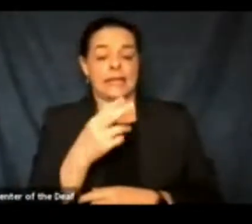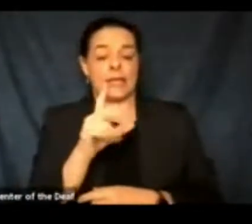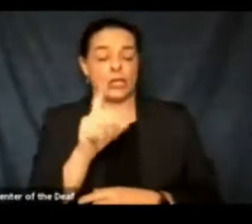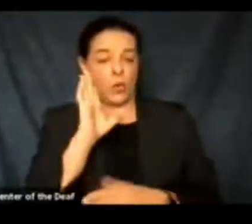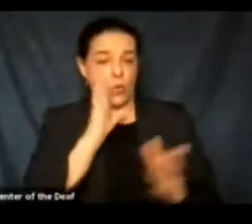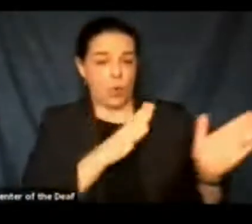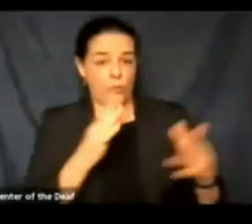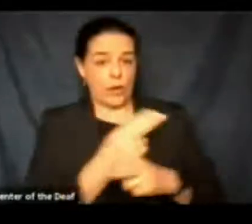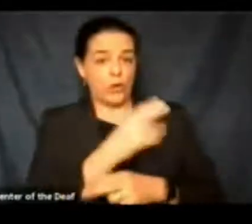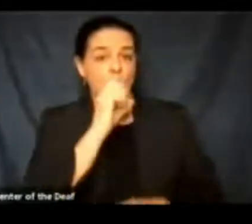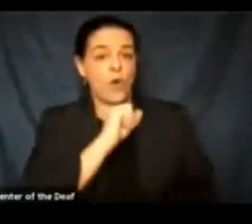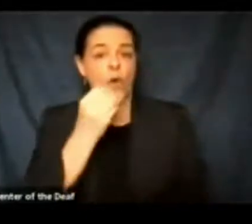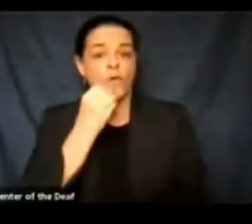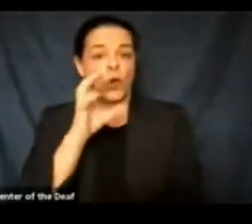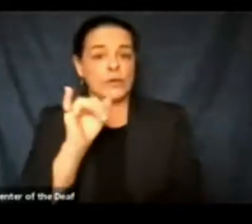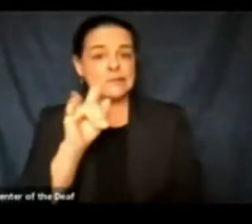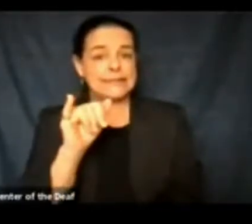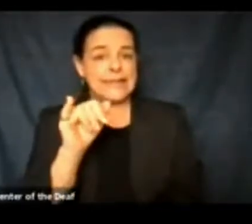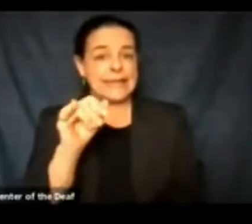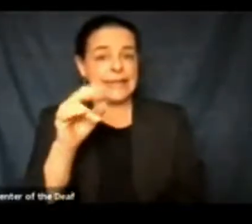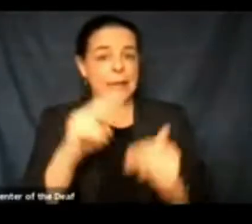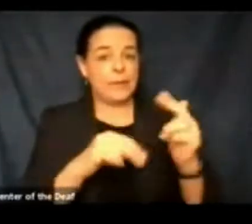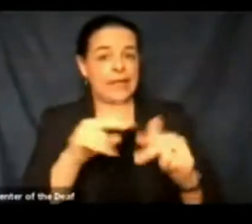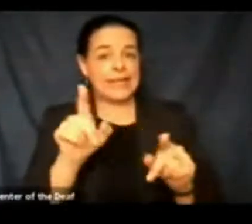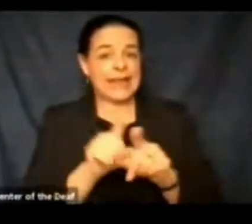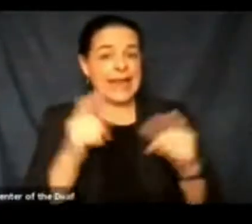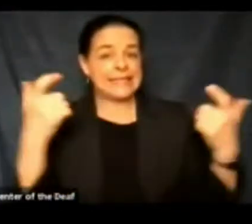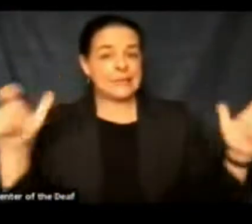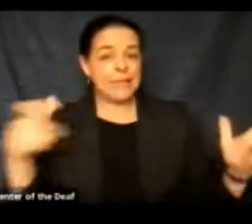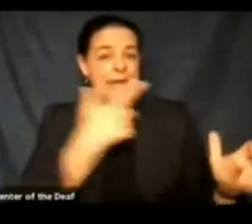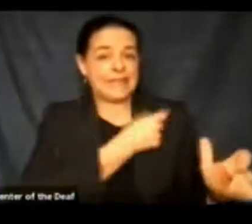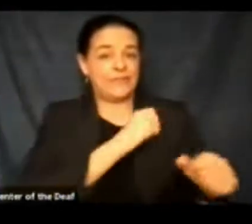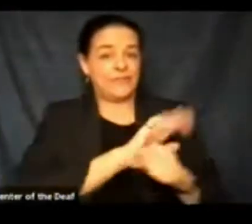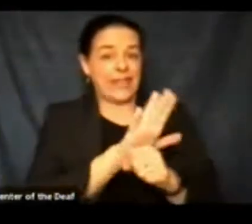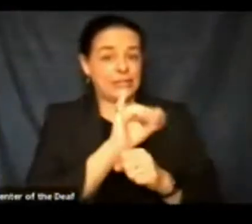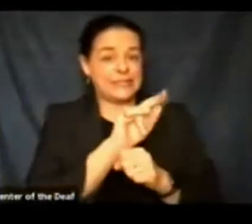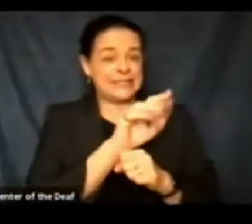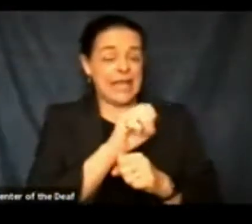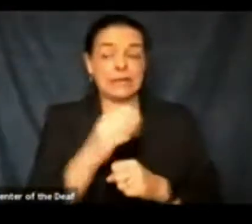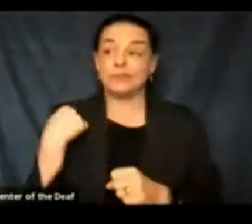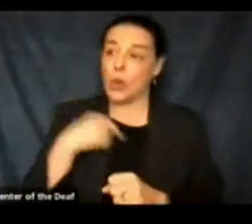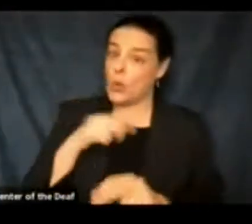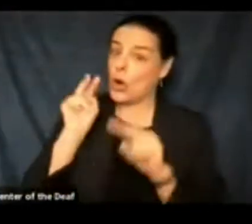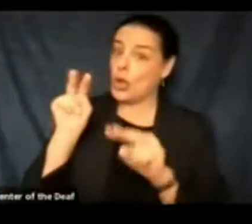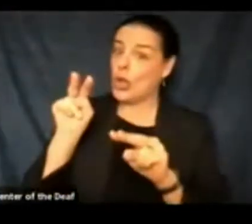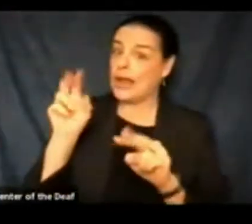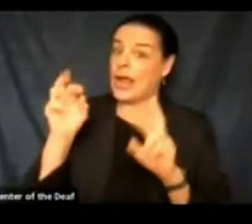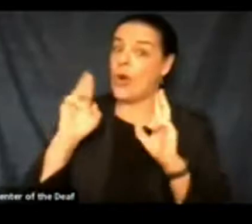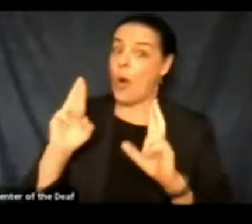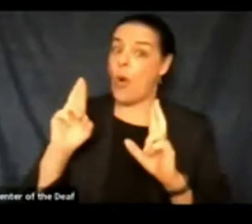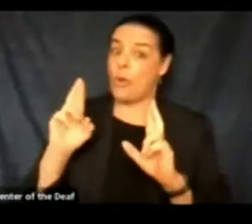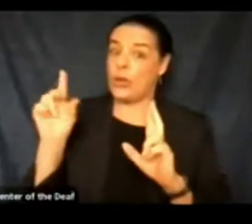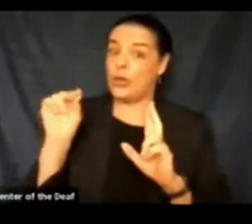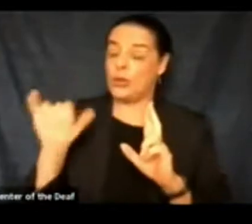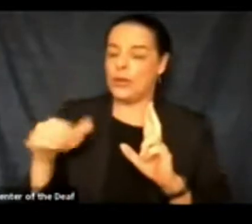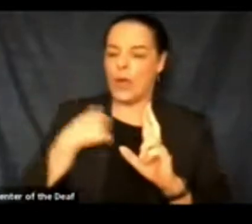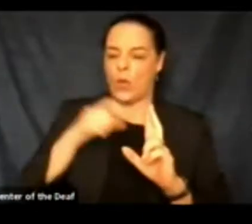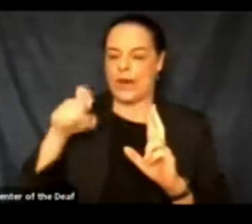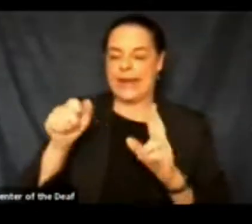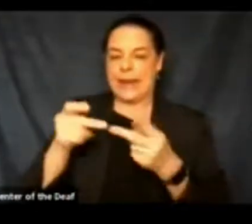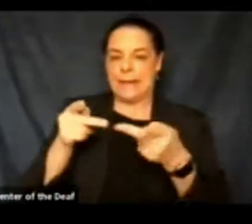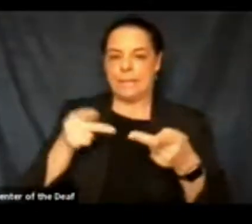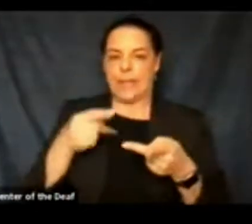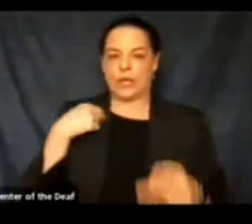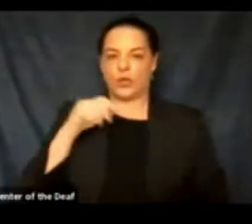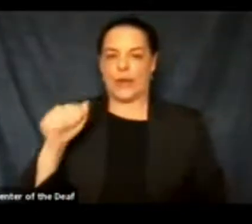use an old Food City building as a mass vaccination site? That's what we're looking to do. We're hoping to do. We need a place that we can